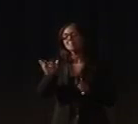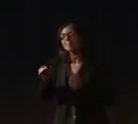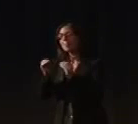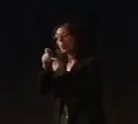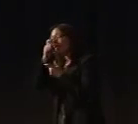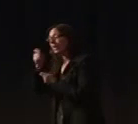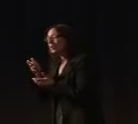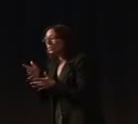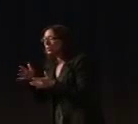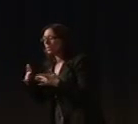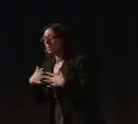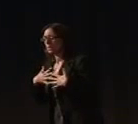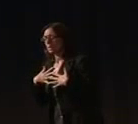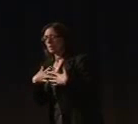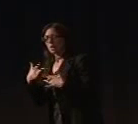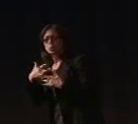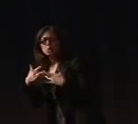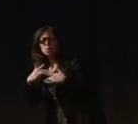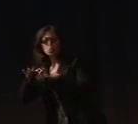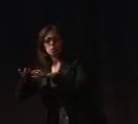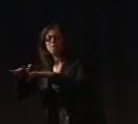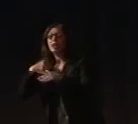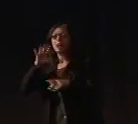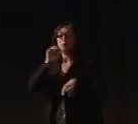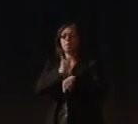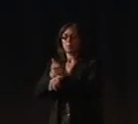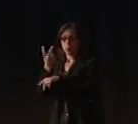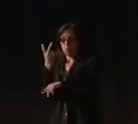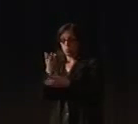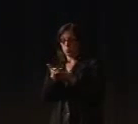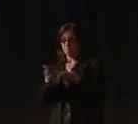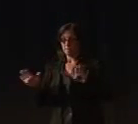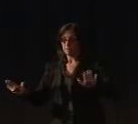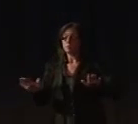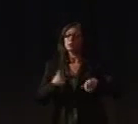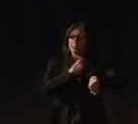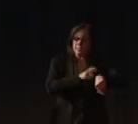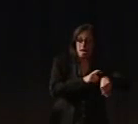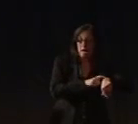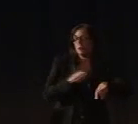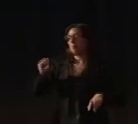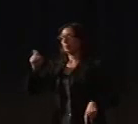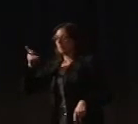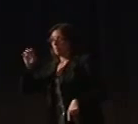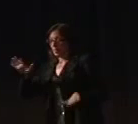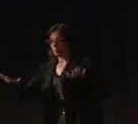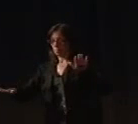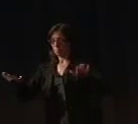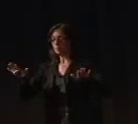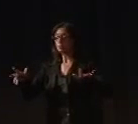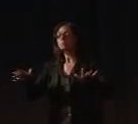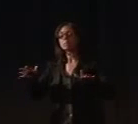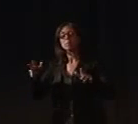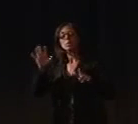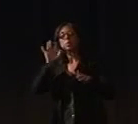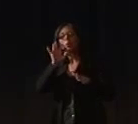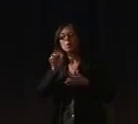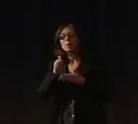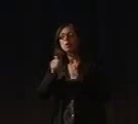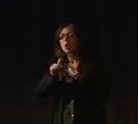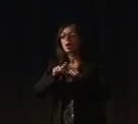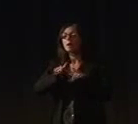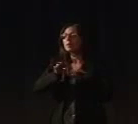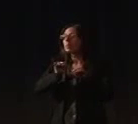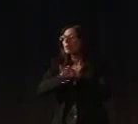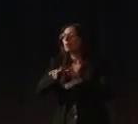one for the situation in time and one of the situation in space, trying to make ourselves sensitive to what it is in